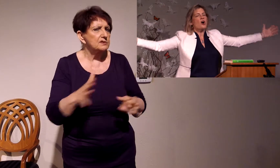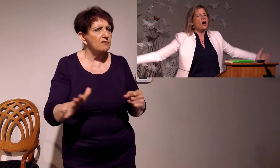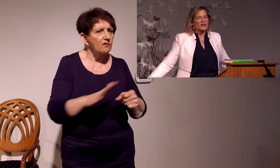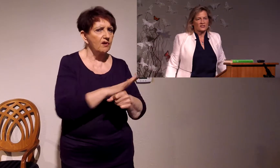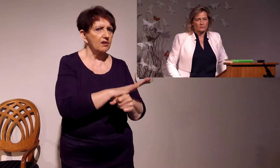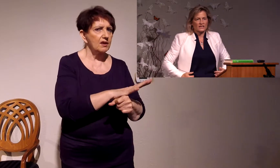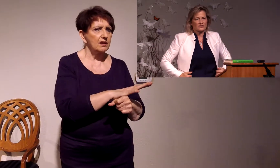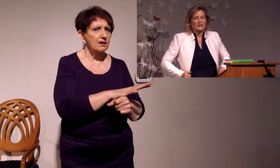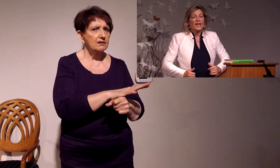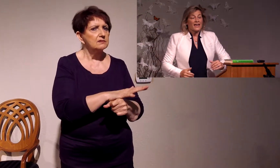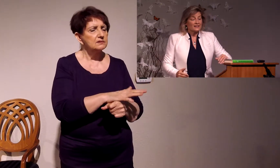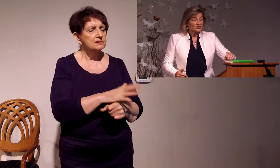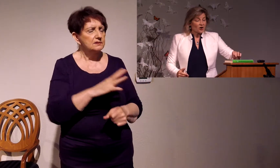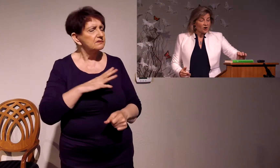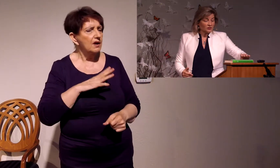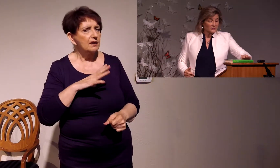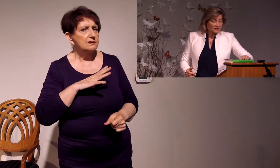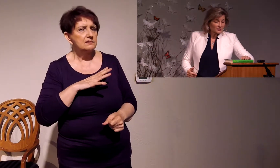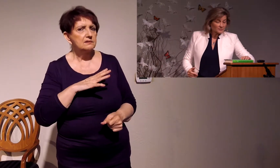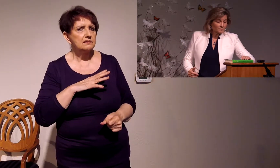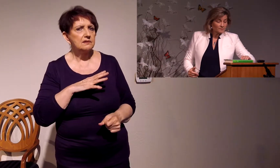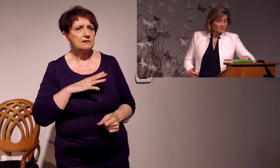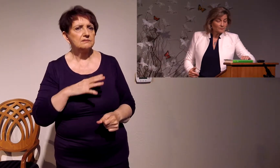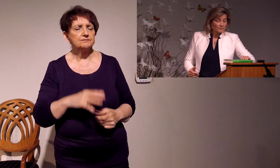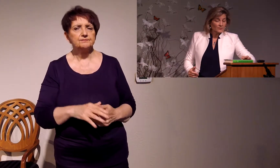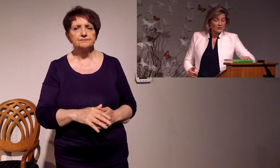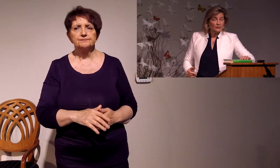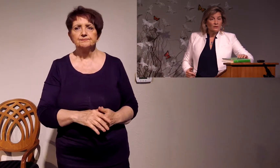its awesomeness and its allness.